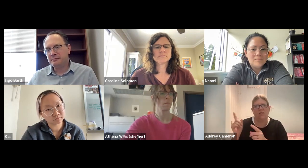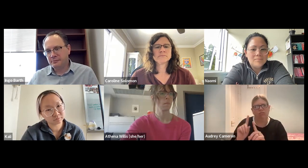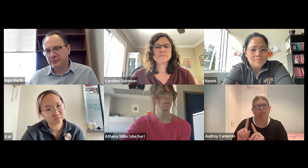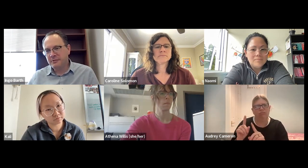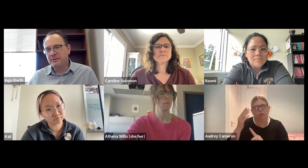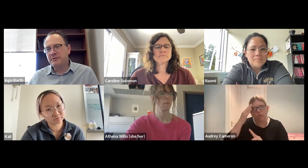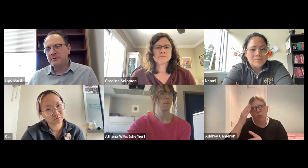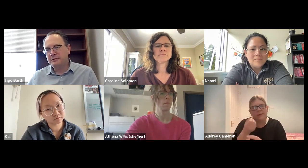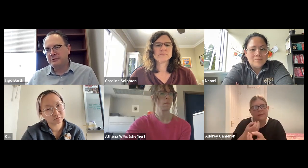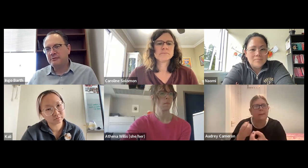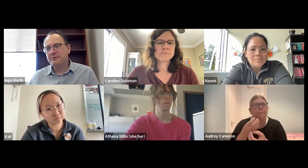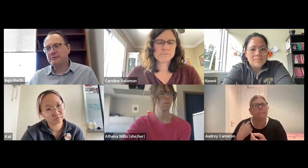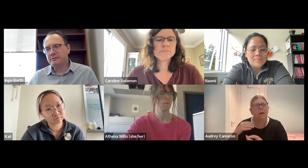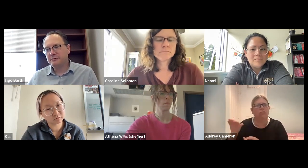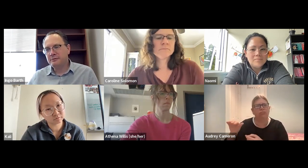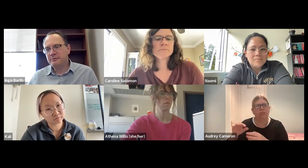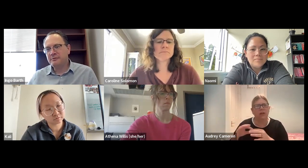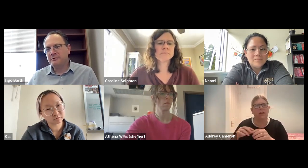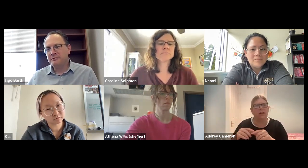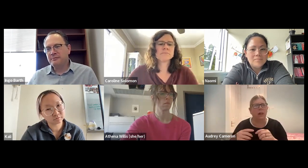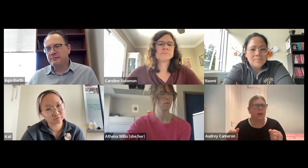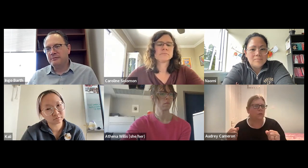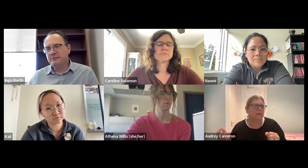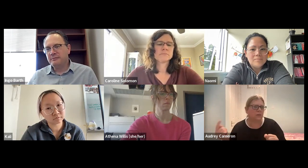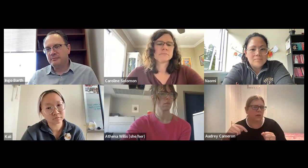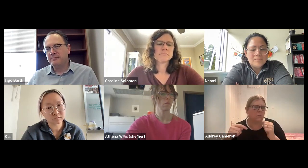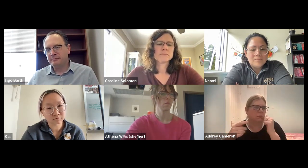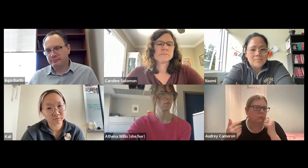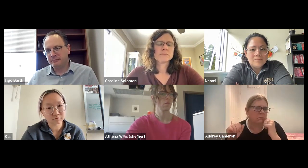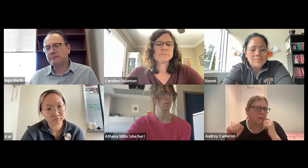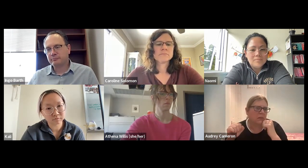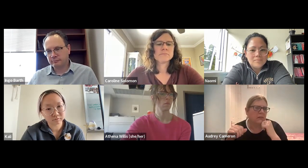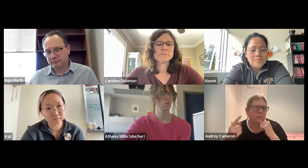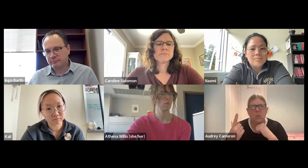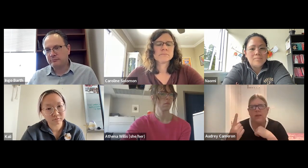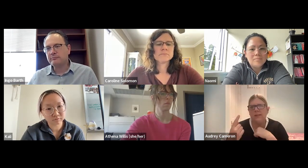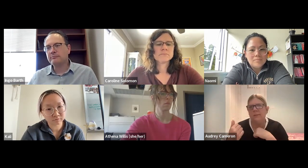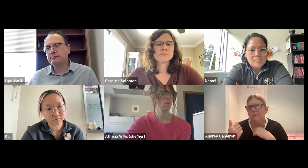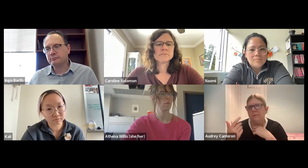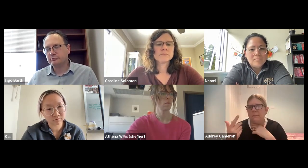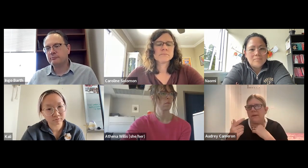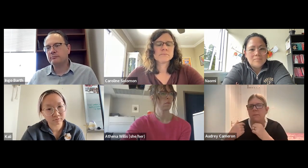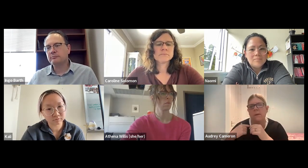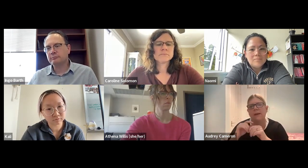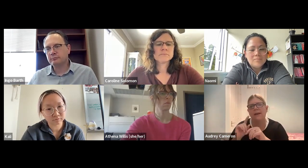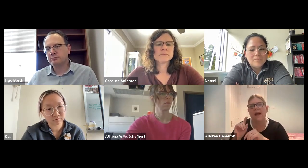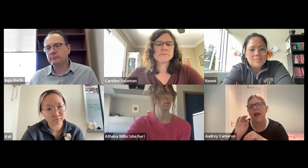Yeah, I could talk to someone who works in linguistics with me and maybe get some idea of, you know, having one individual